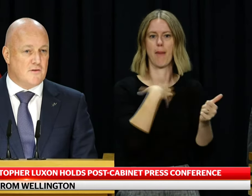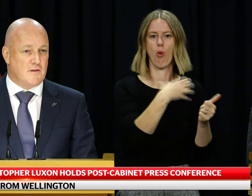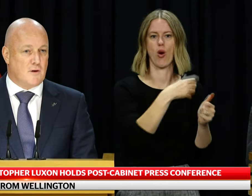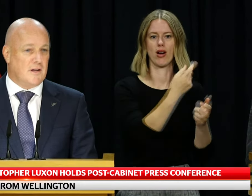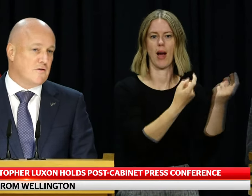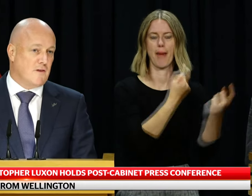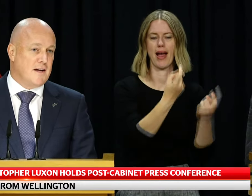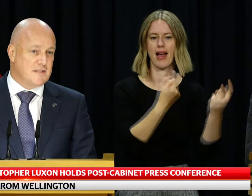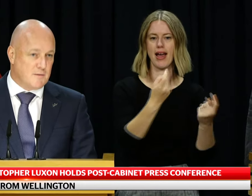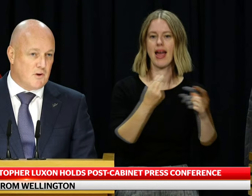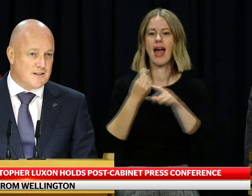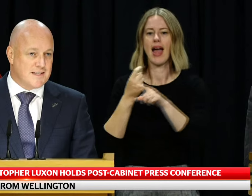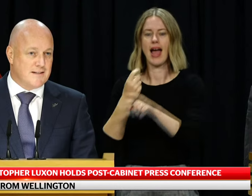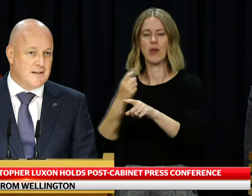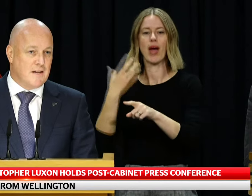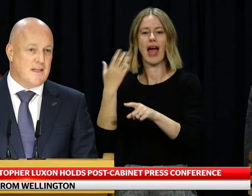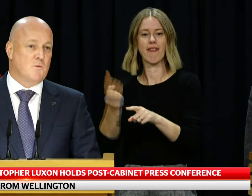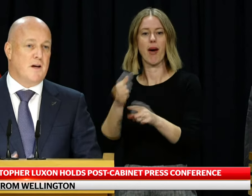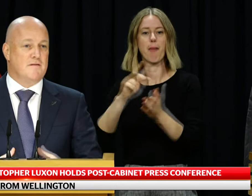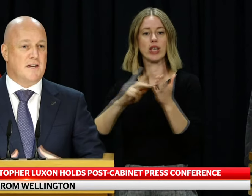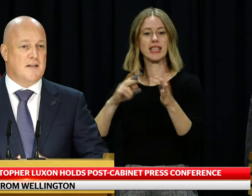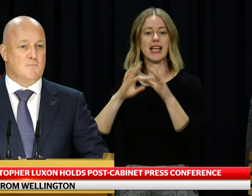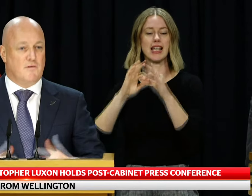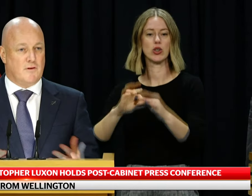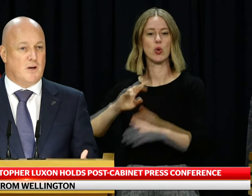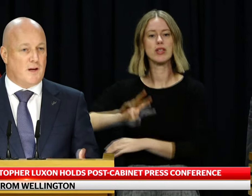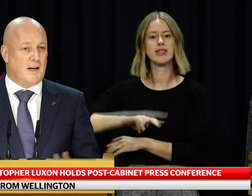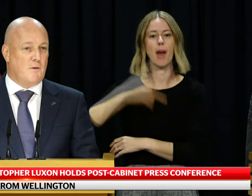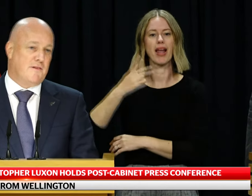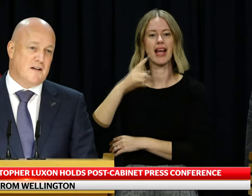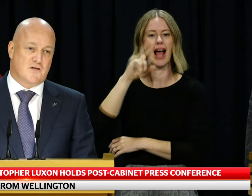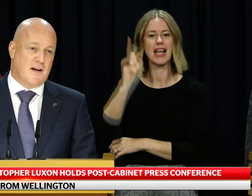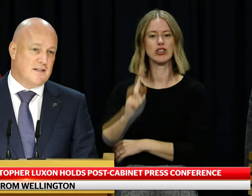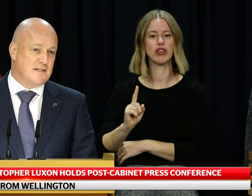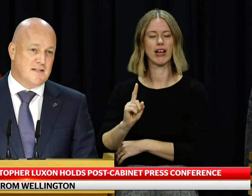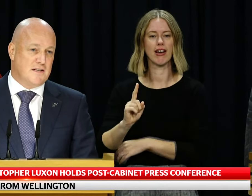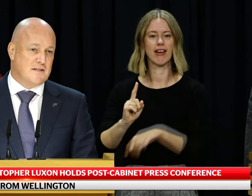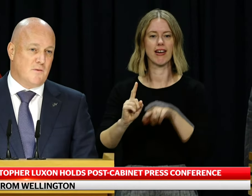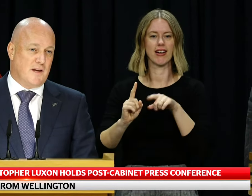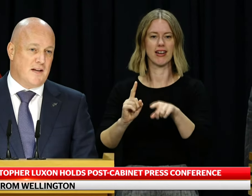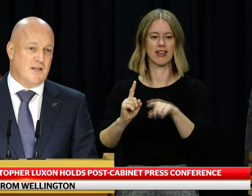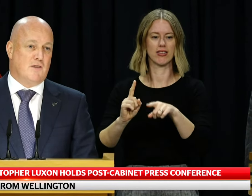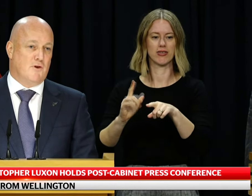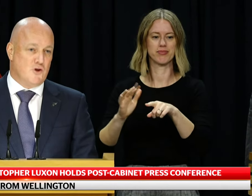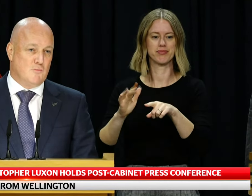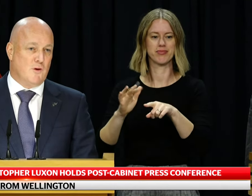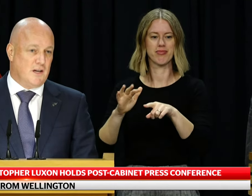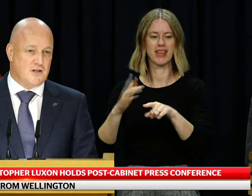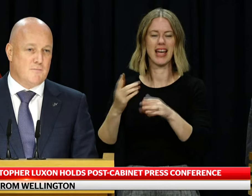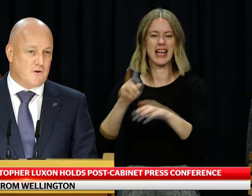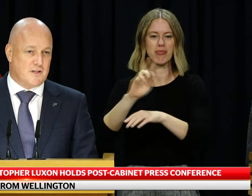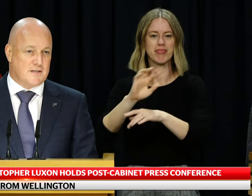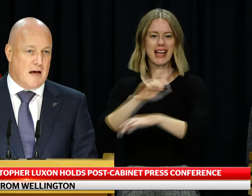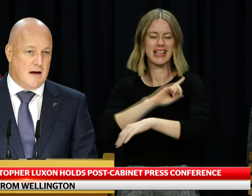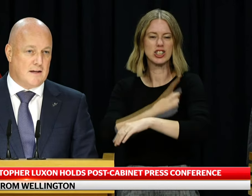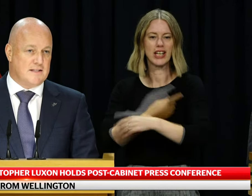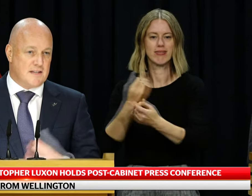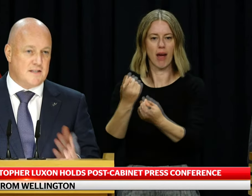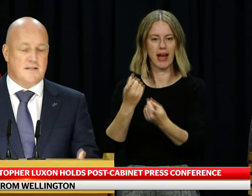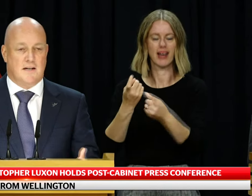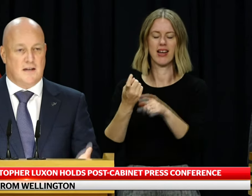in this country through our Electrify NZ policy. That's why you've seen us move very quickly with fast-track consenting so that we can actually get renewable energy